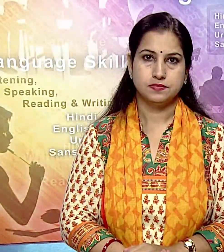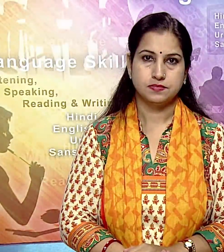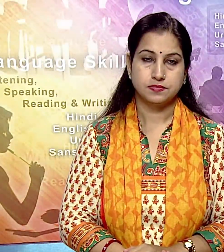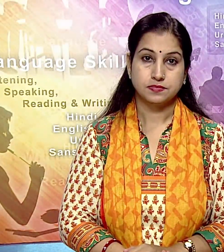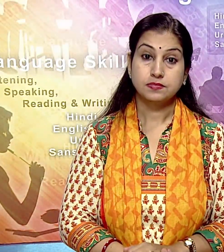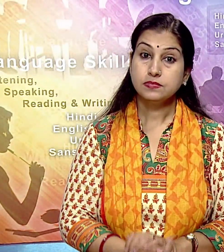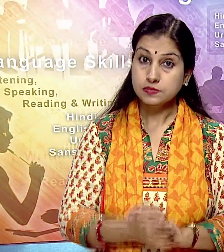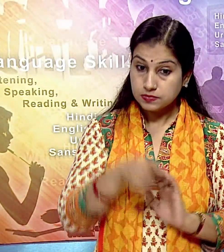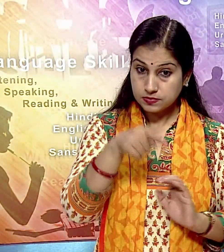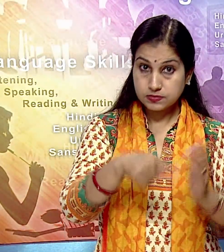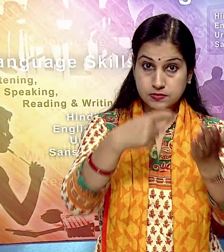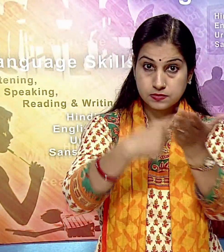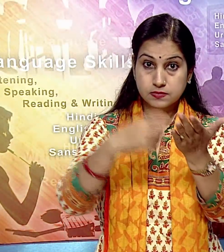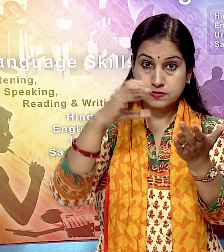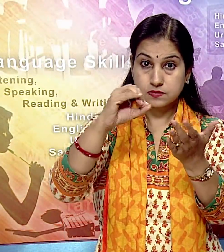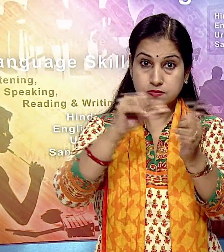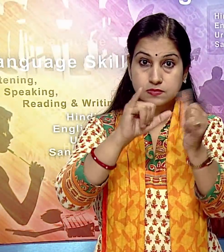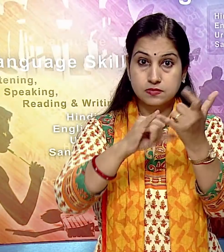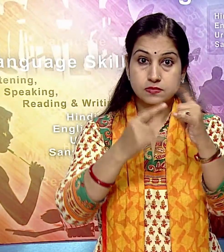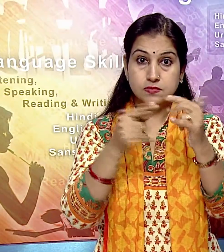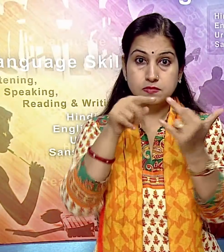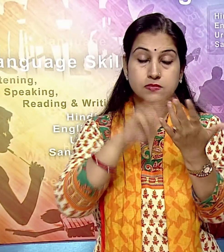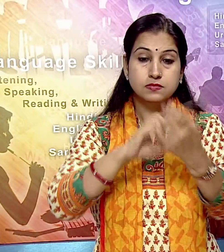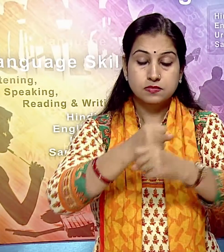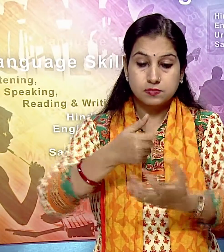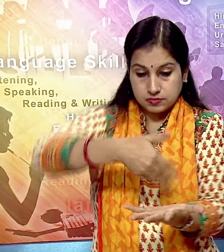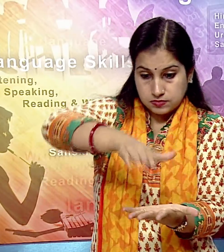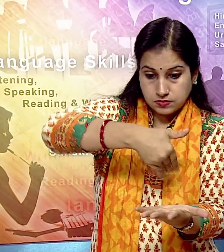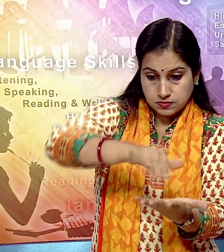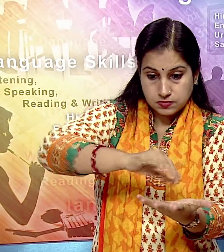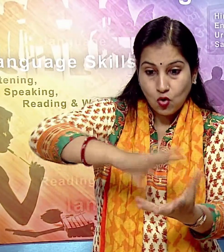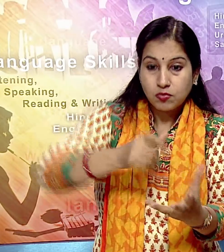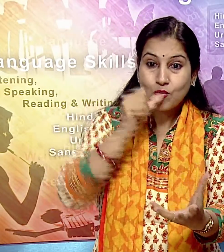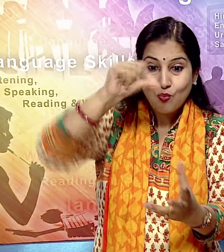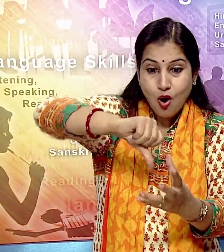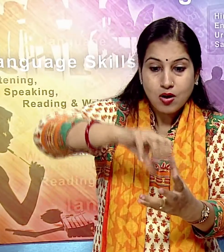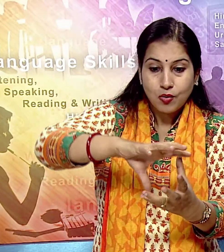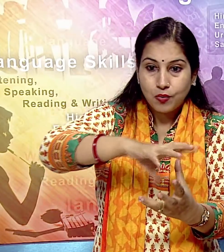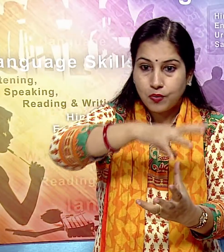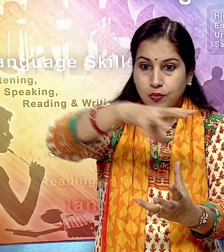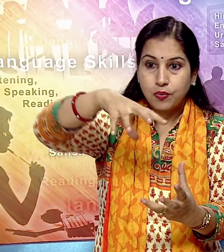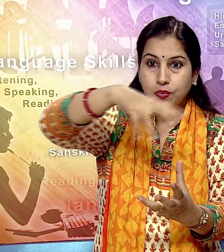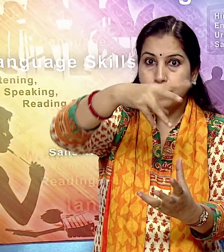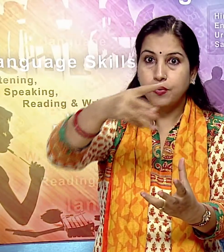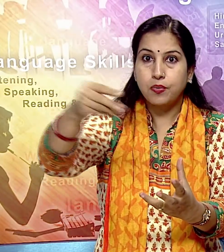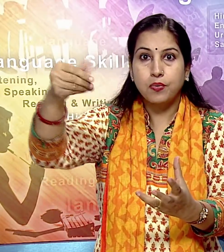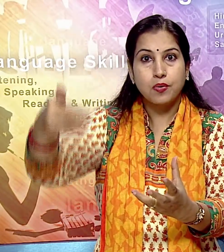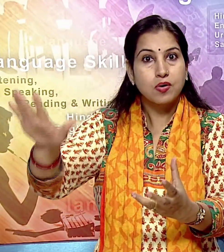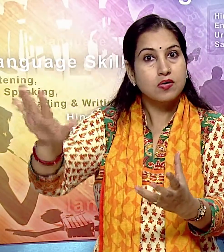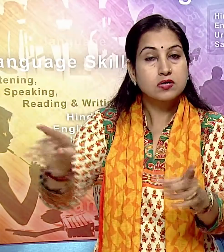Roasting cooks the food by evaporating the moisture in the food and brings the changes in taste, flavor, and